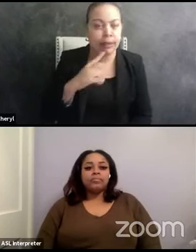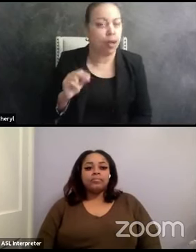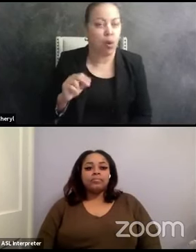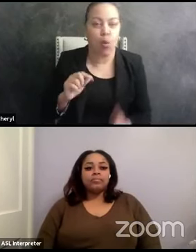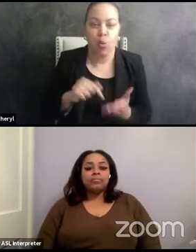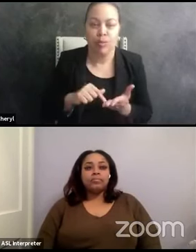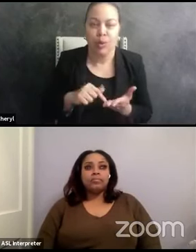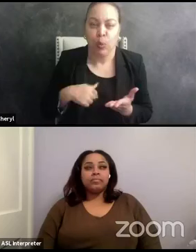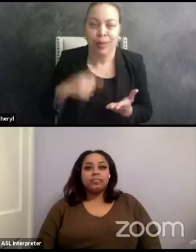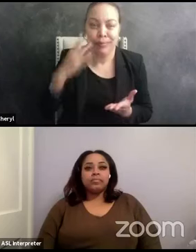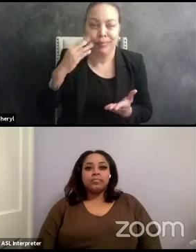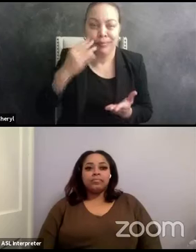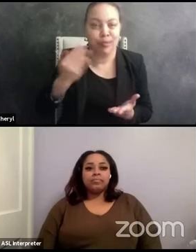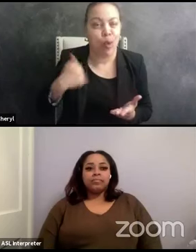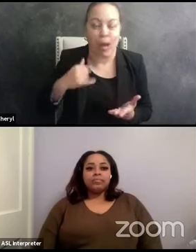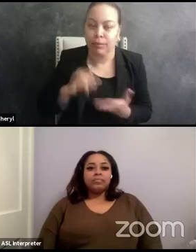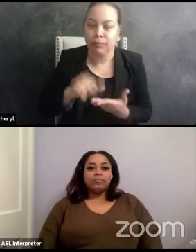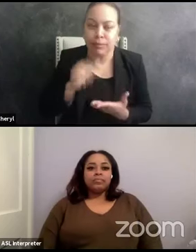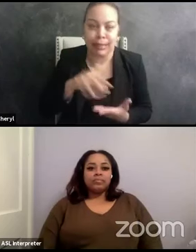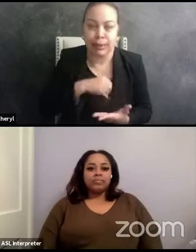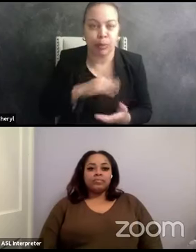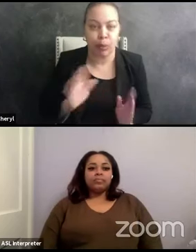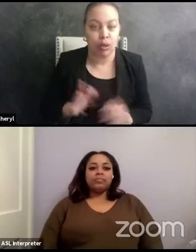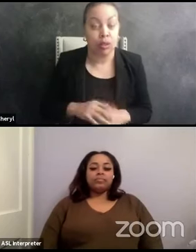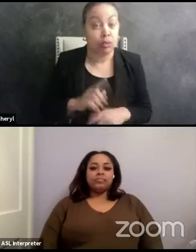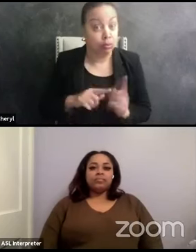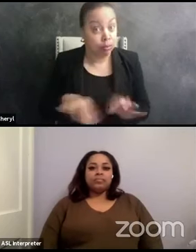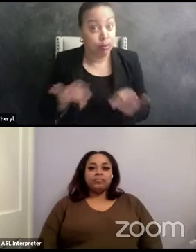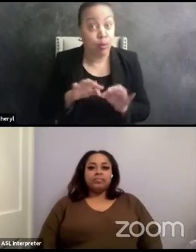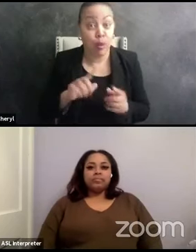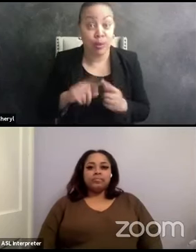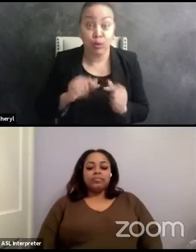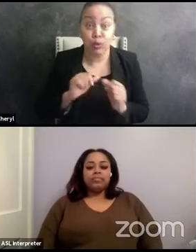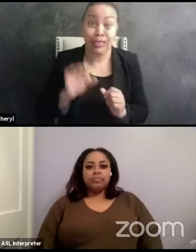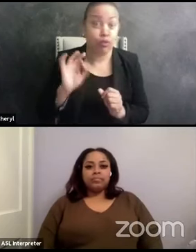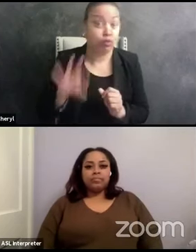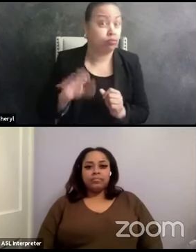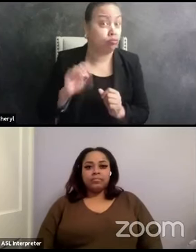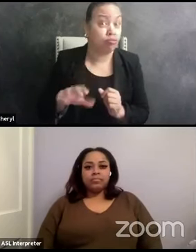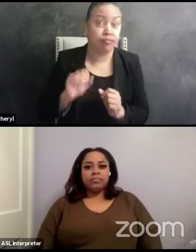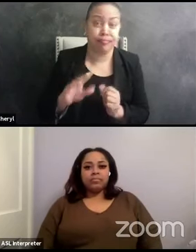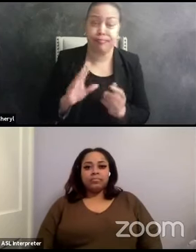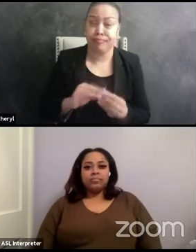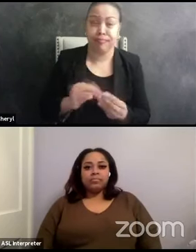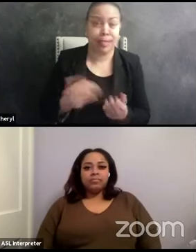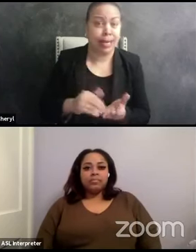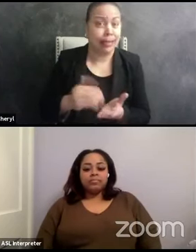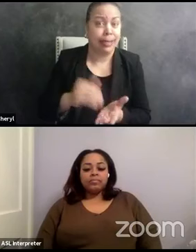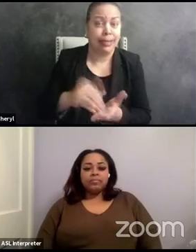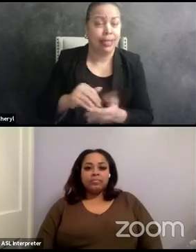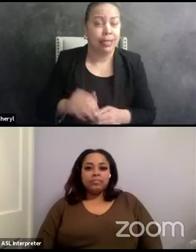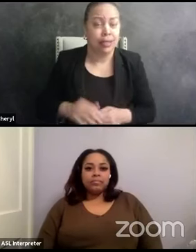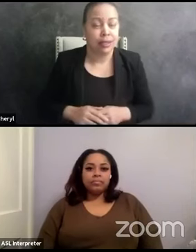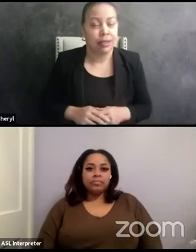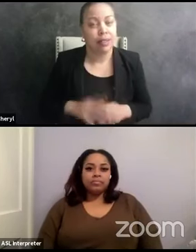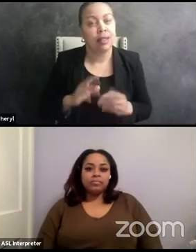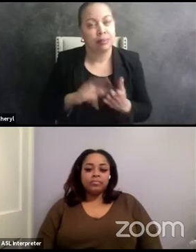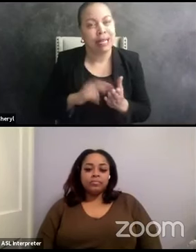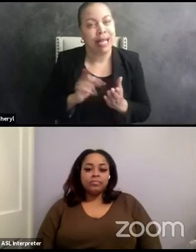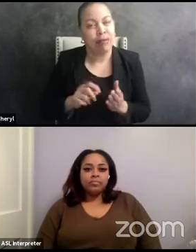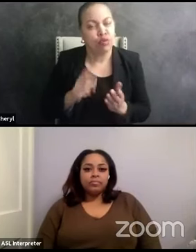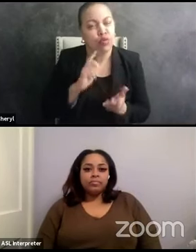ends, but we can only do that if we keep talking about it. And I think that we have to recognize that, I mean, I believe